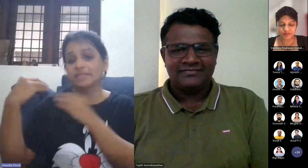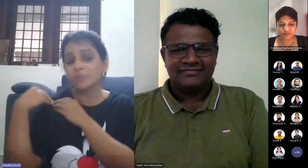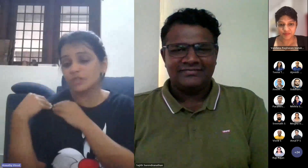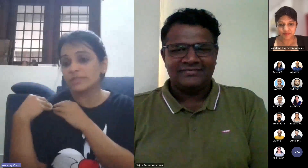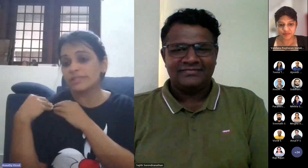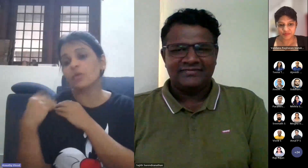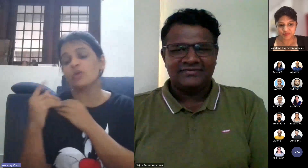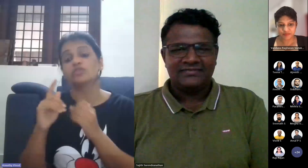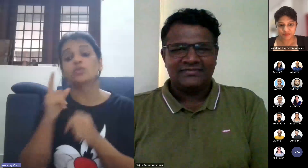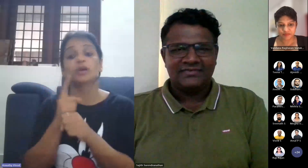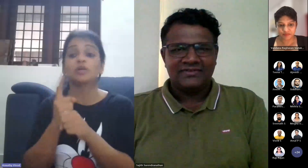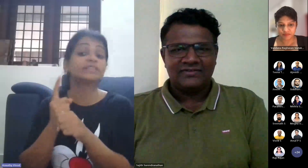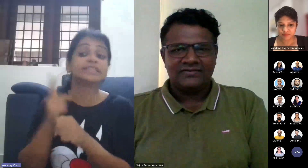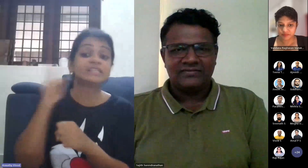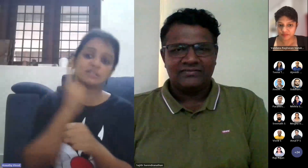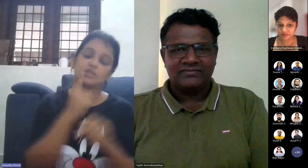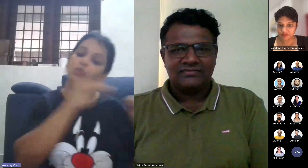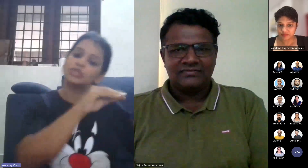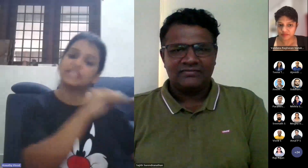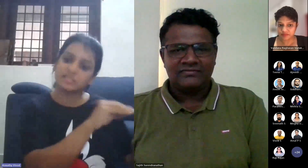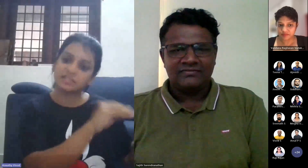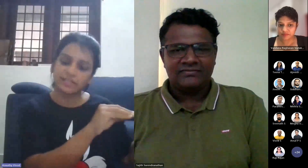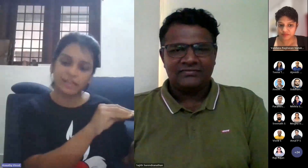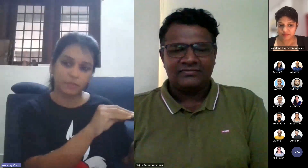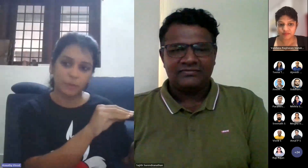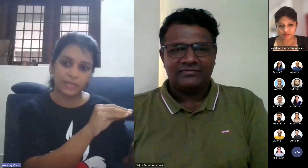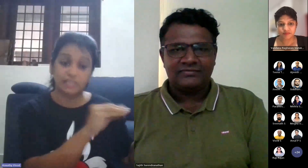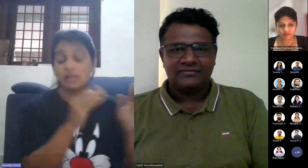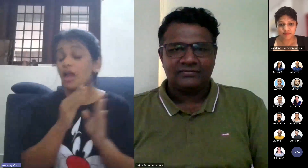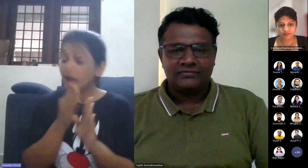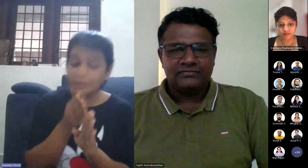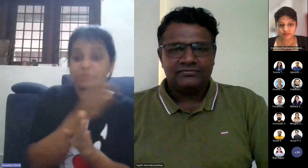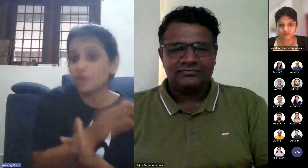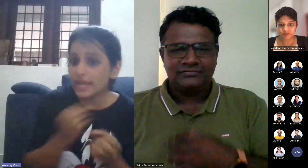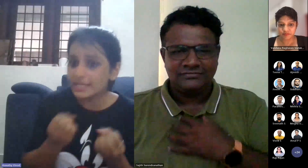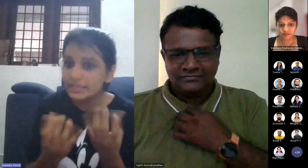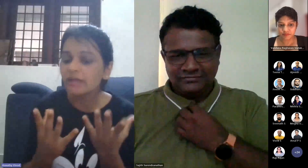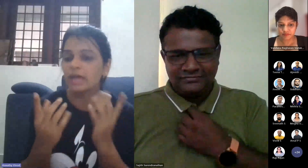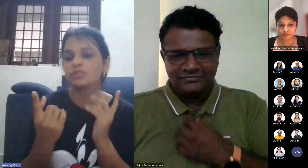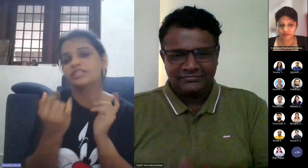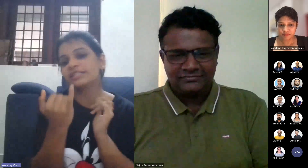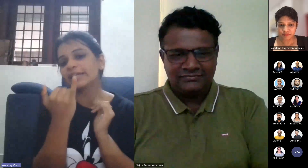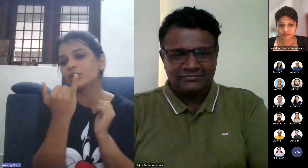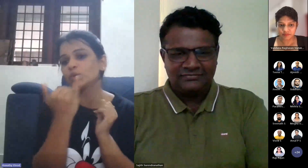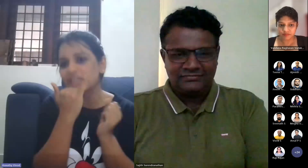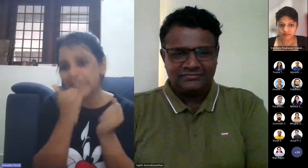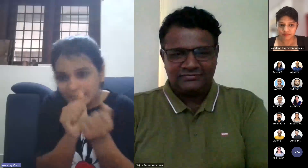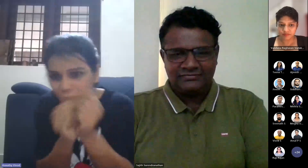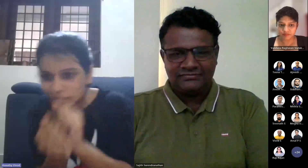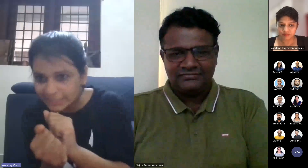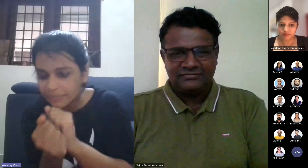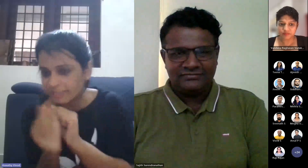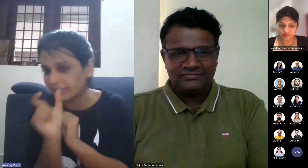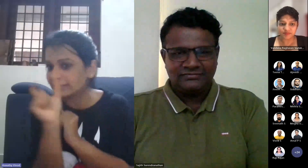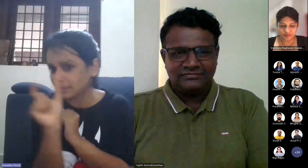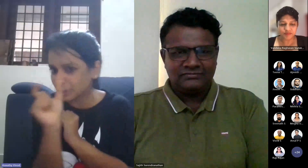my responsibility was to work with teachers who would teach the deaf population. But before I start, I would just like to correct